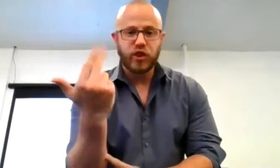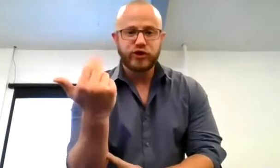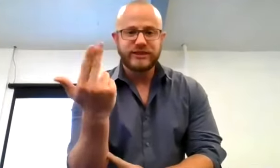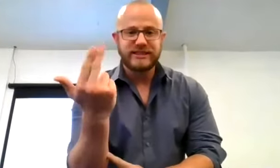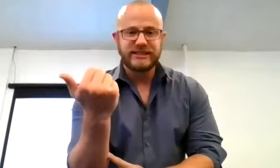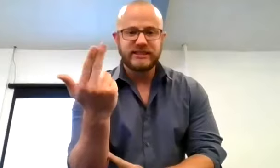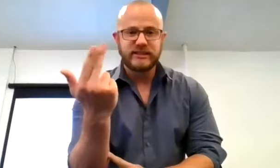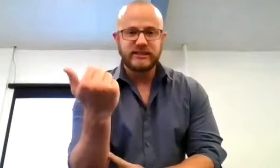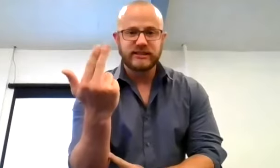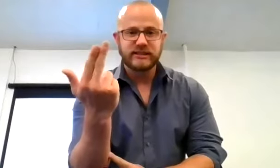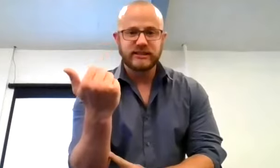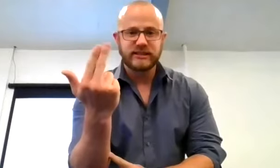It's the number 13.